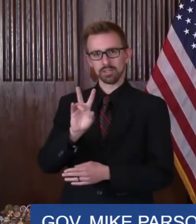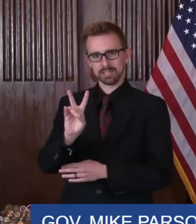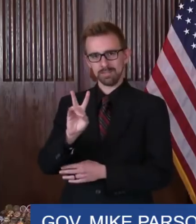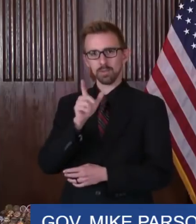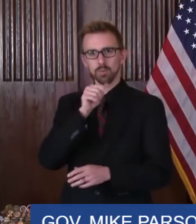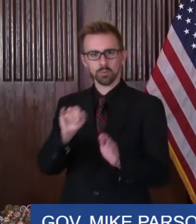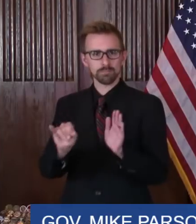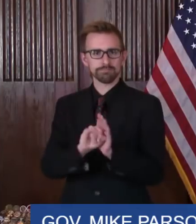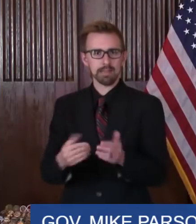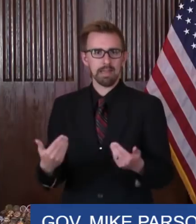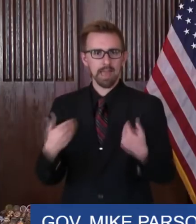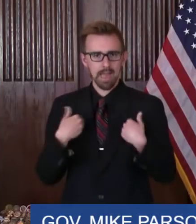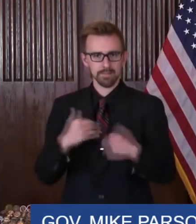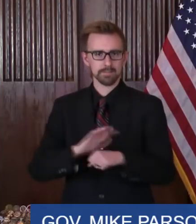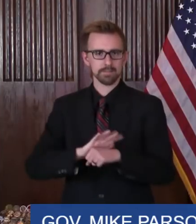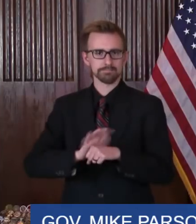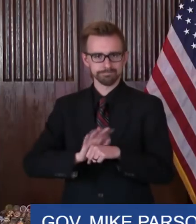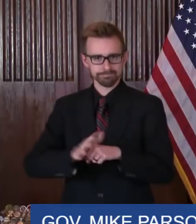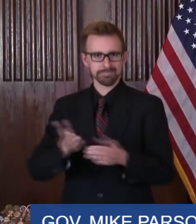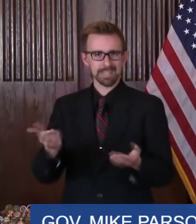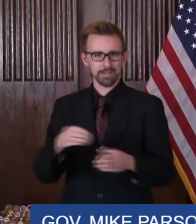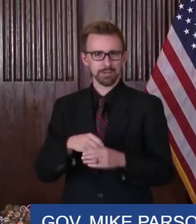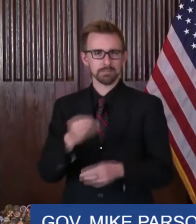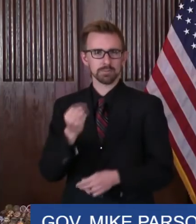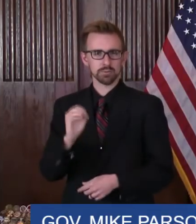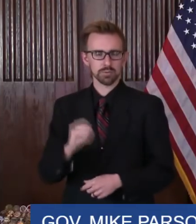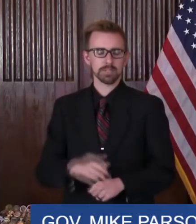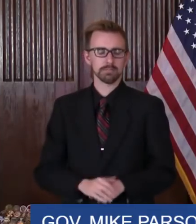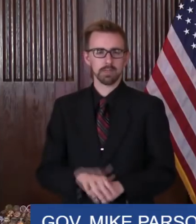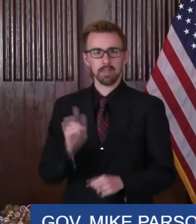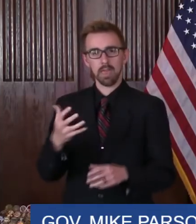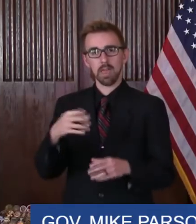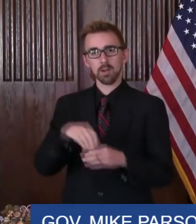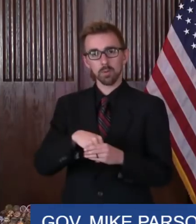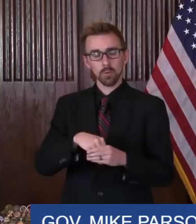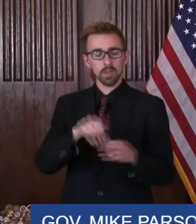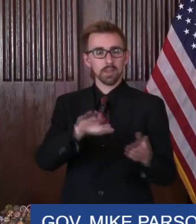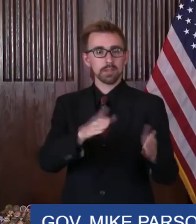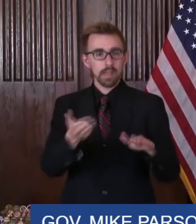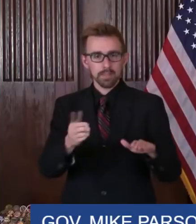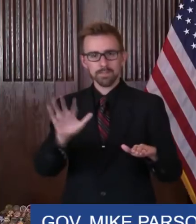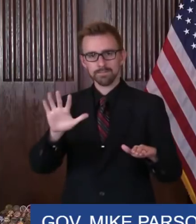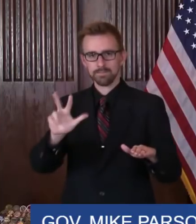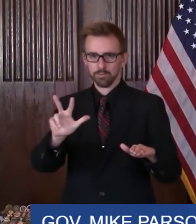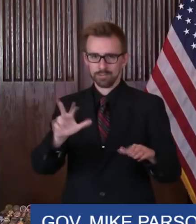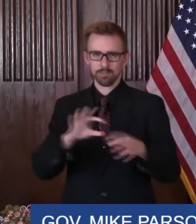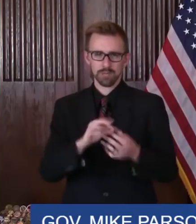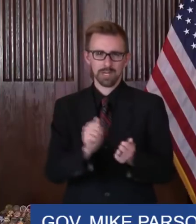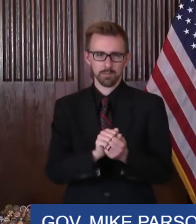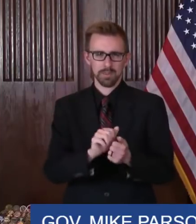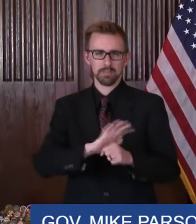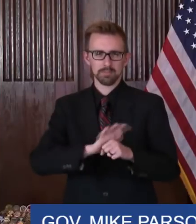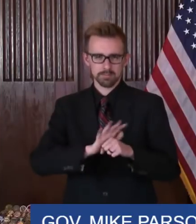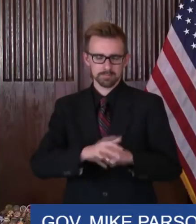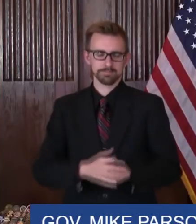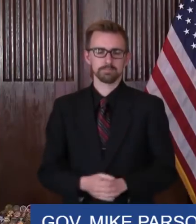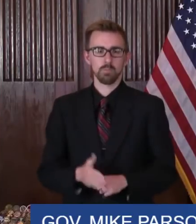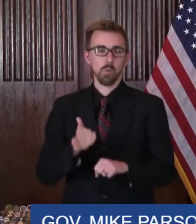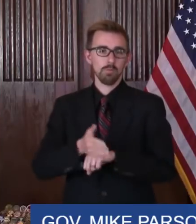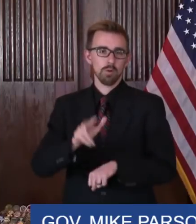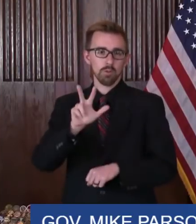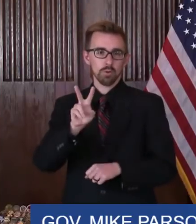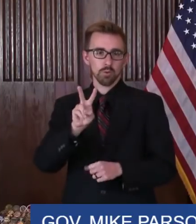3,037 positive cases of COVID-19 in Missouri, including 53 deaths. Over